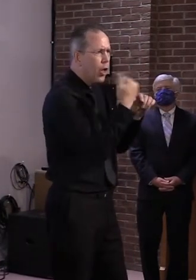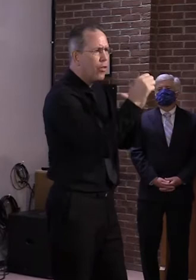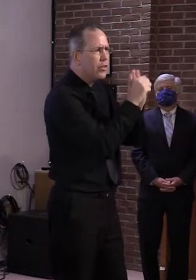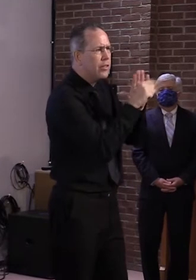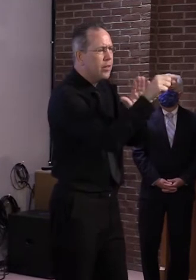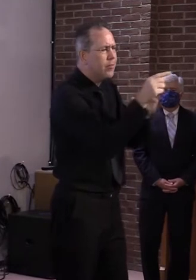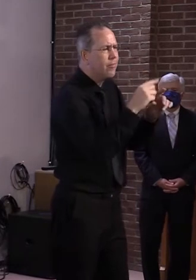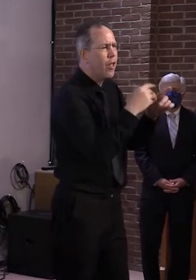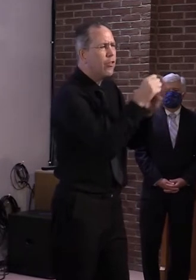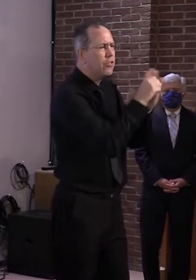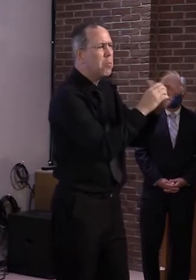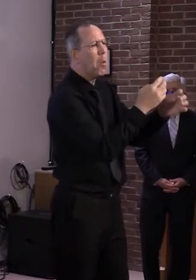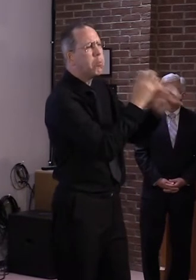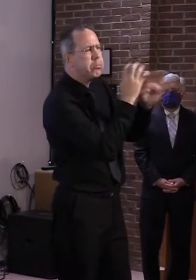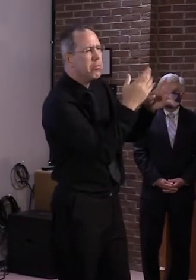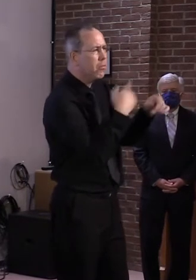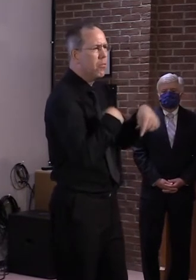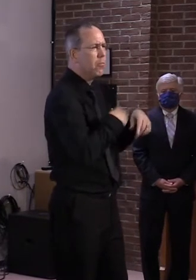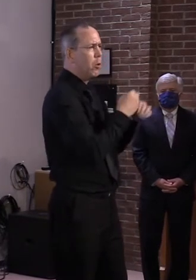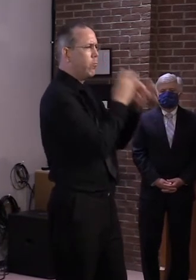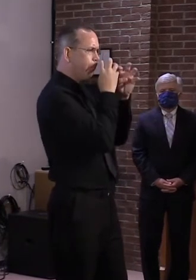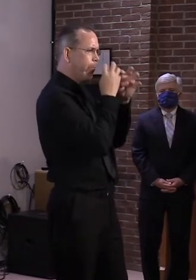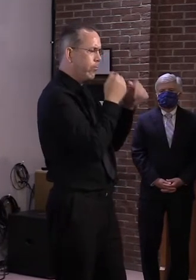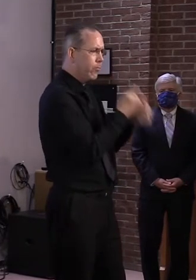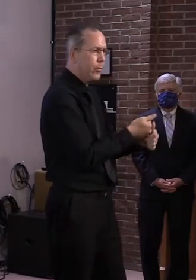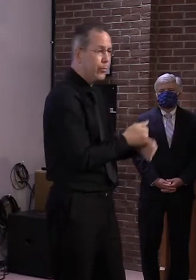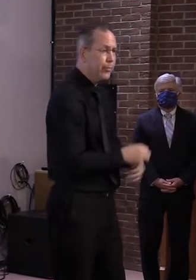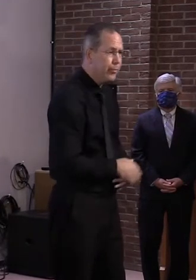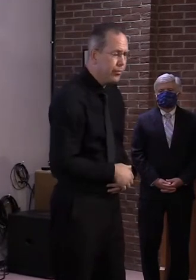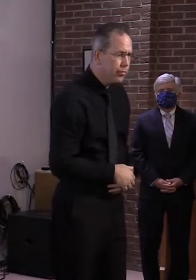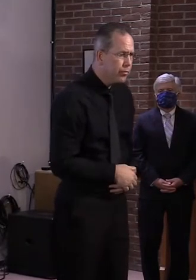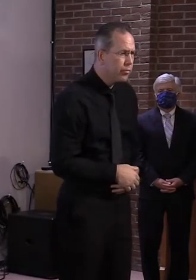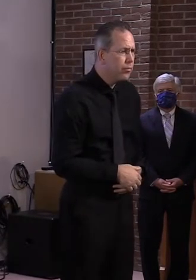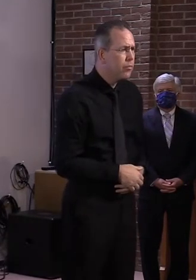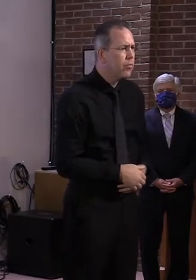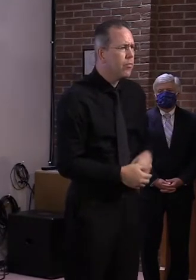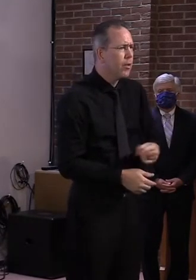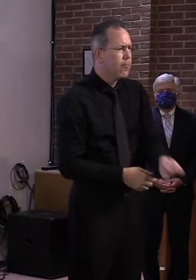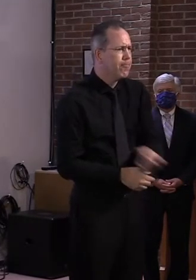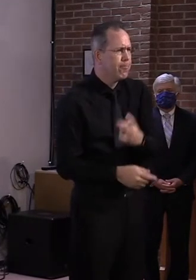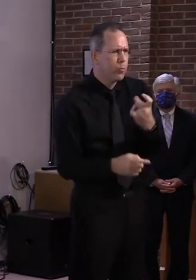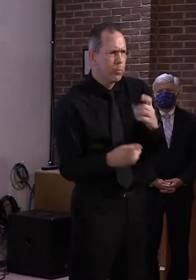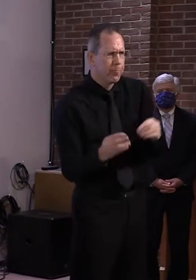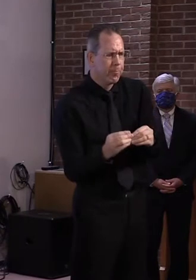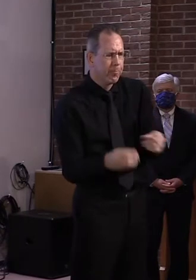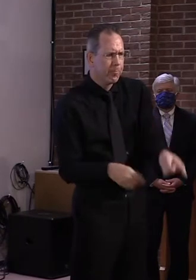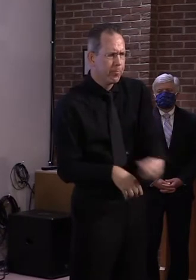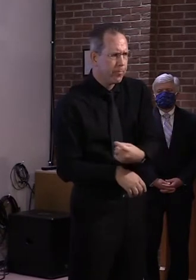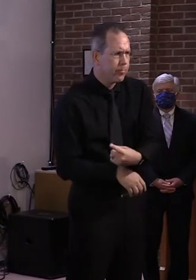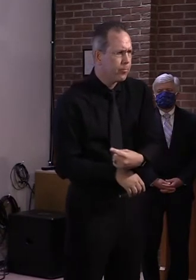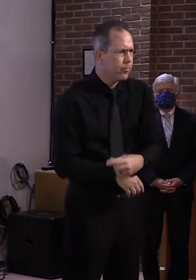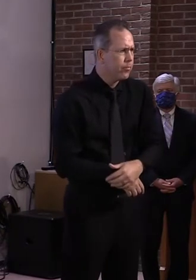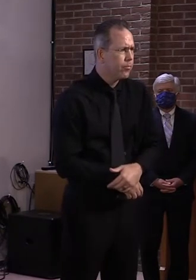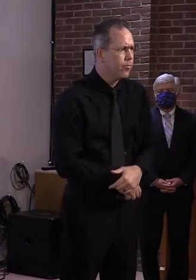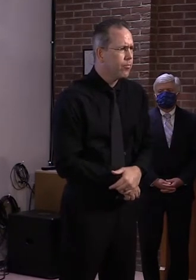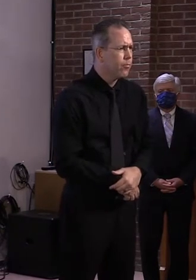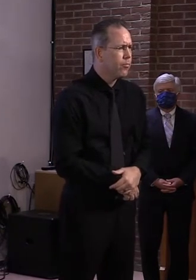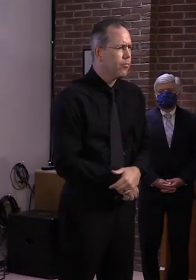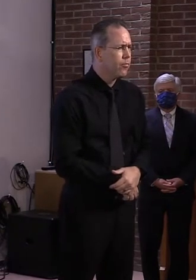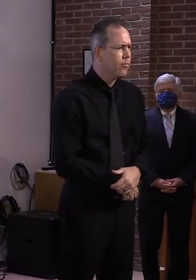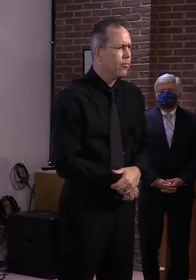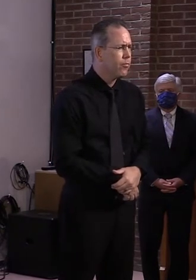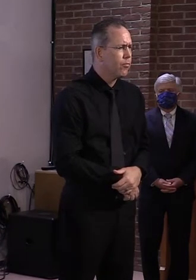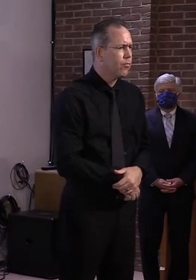Okay. And one more thing, with early voting starting today in Vermont, can you touch on, do you think the new practice of